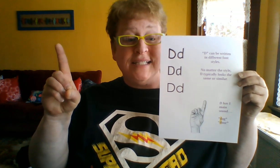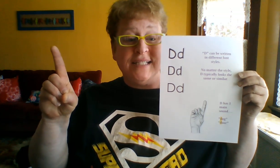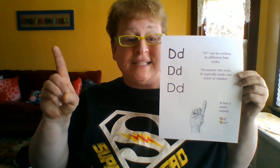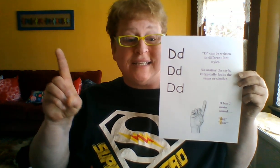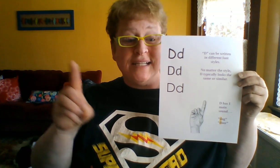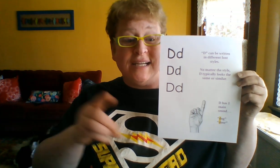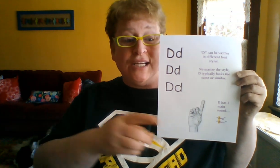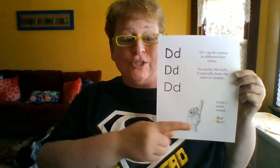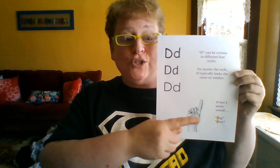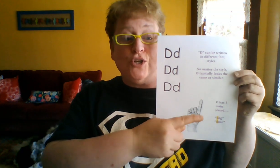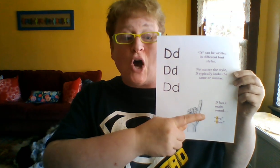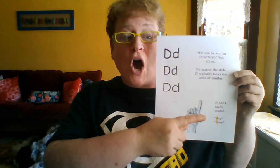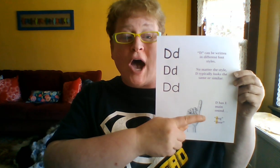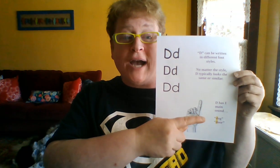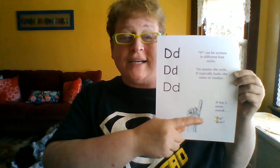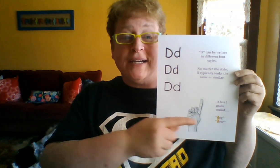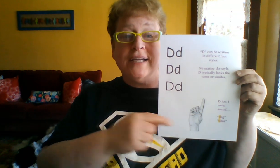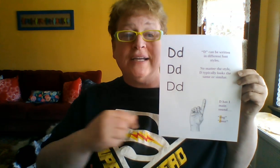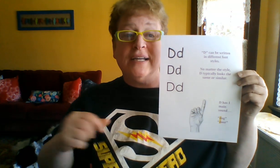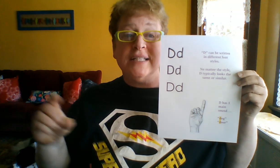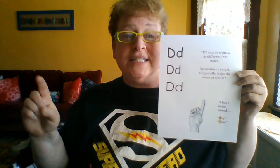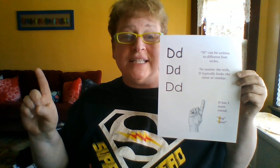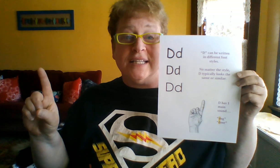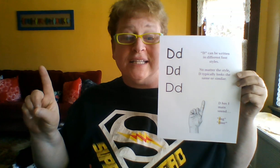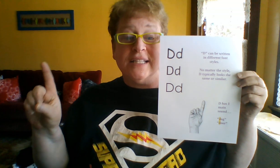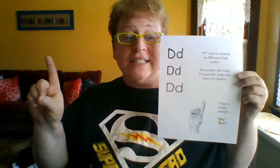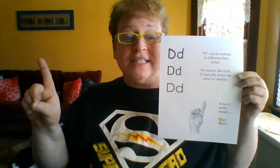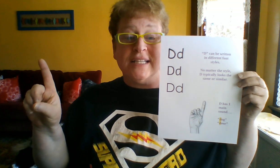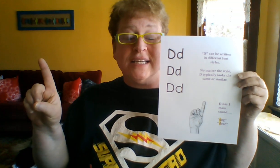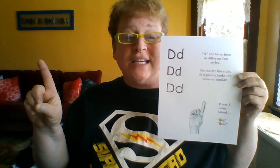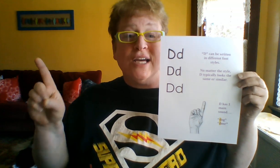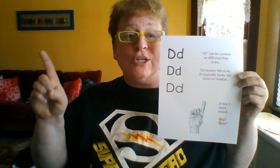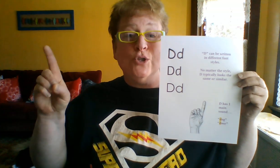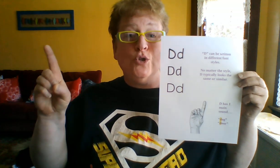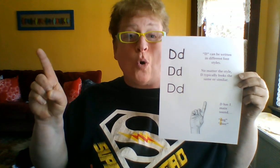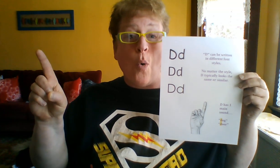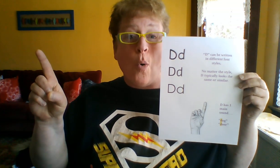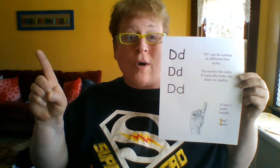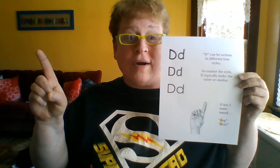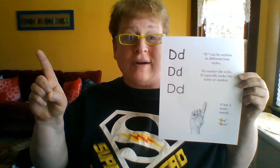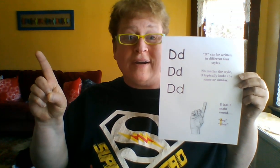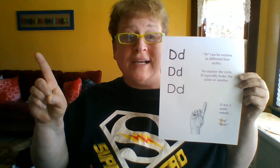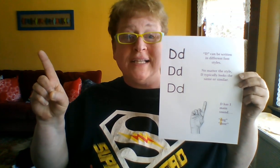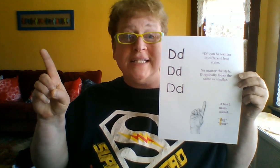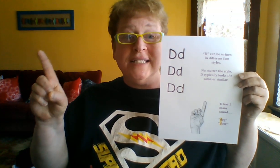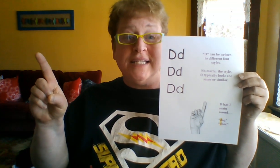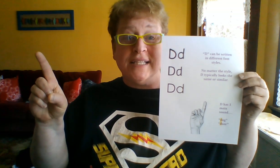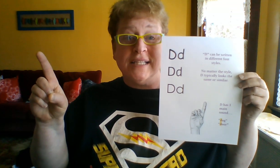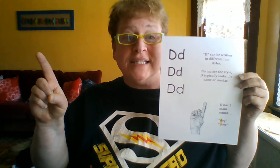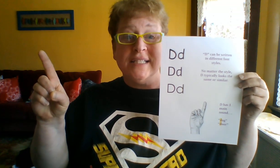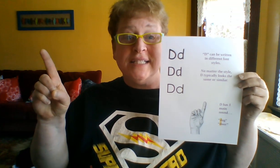D, dog. D, D, door. D,